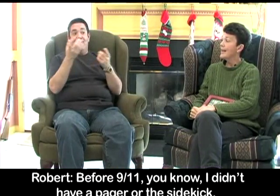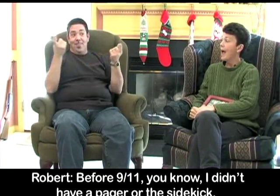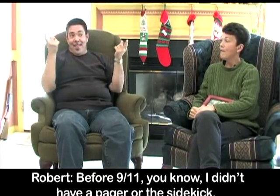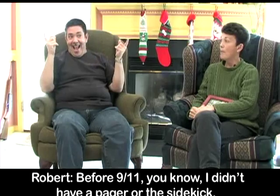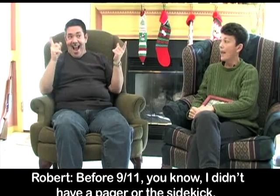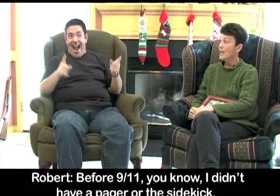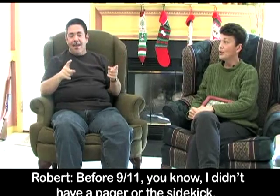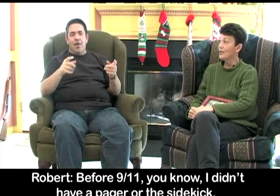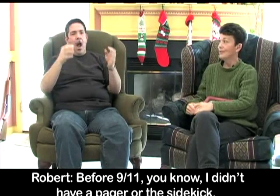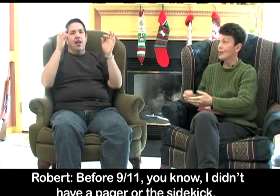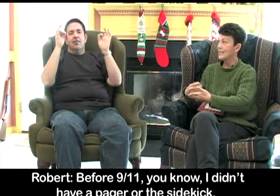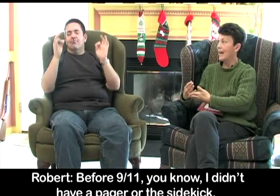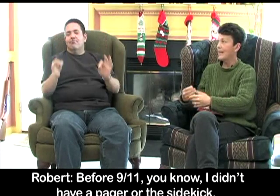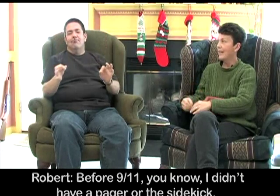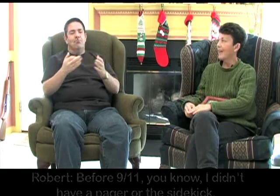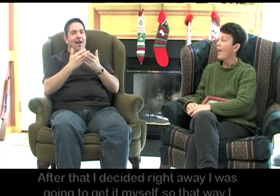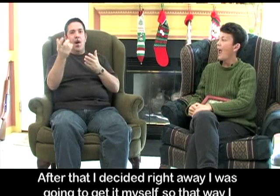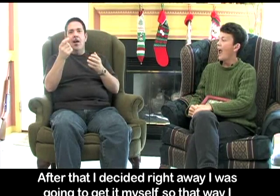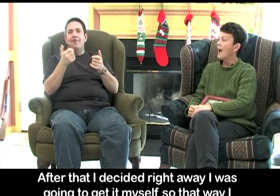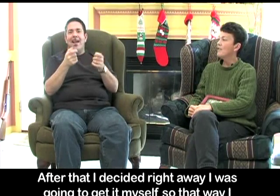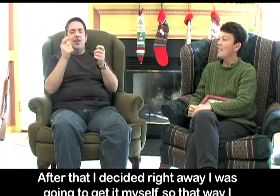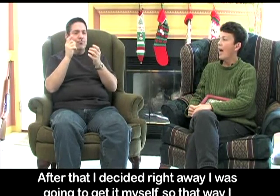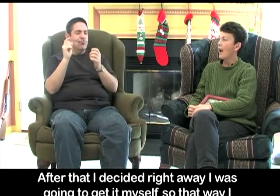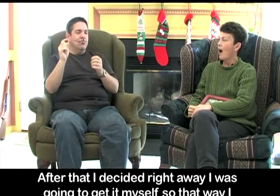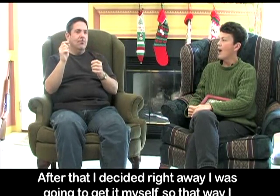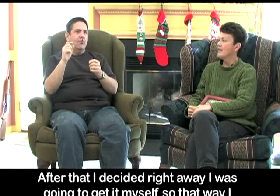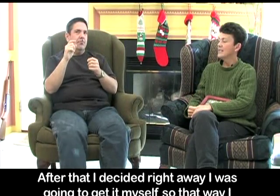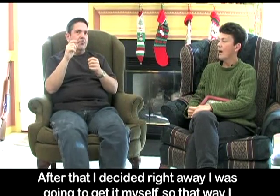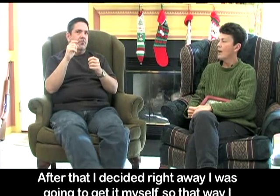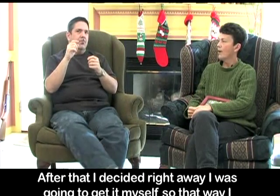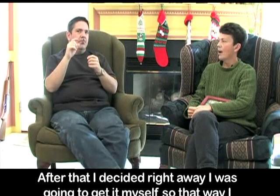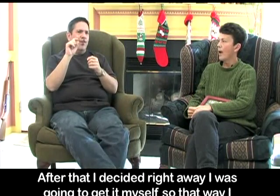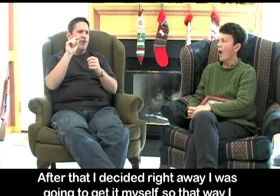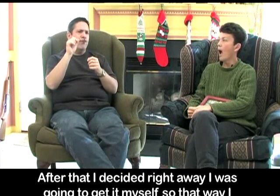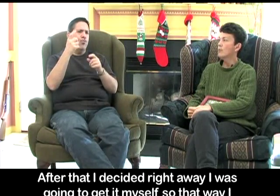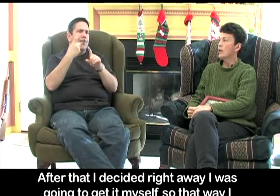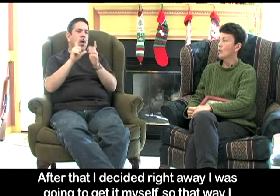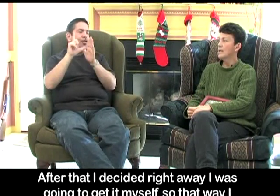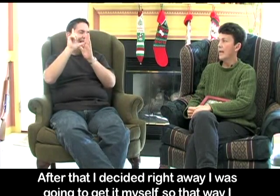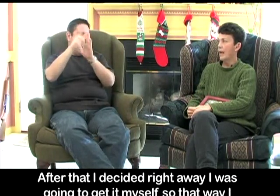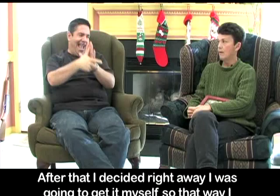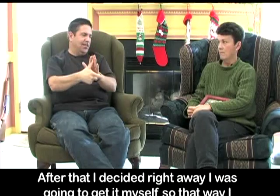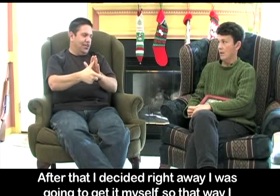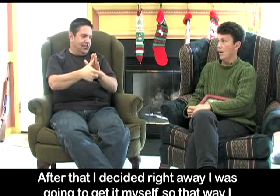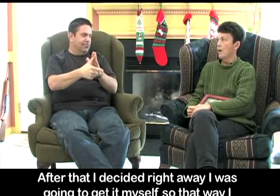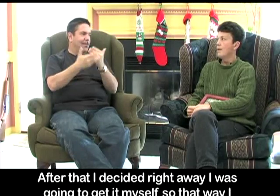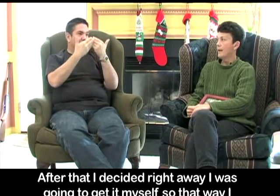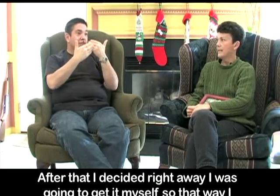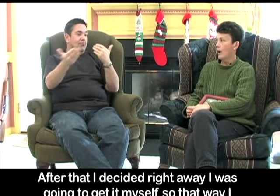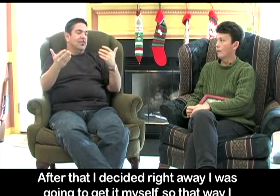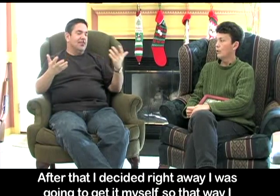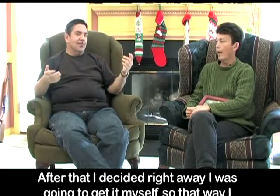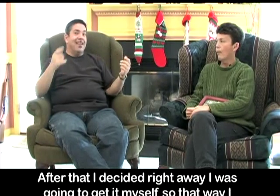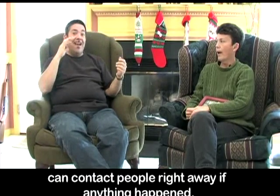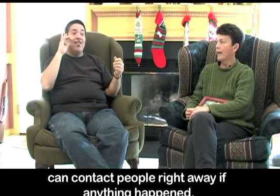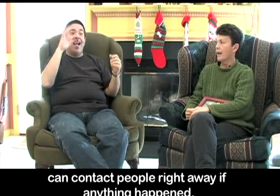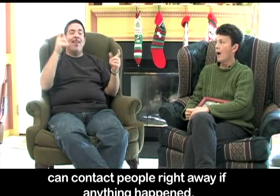have a pager or the sidekick. After that, I decided right away I was going to get it myself, so that way I can